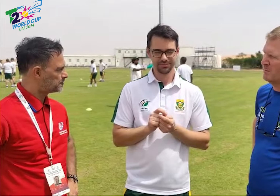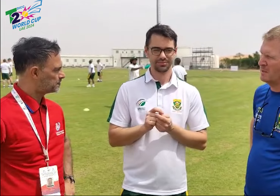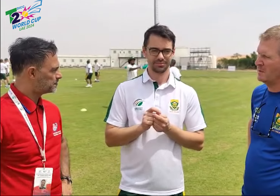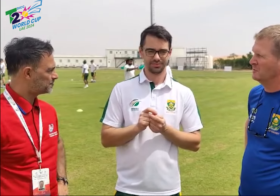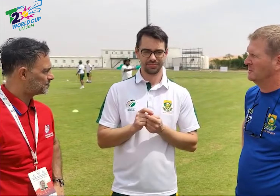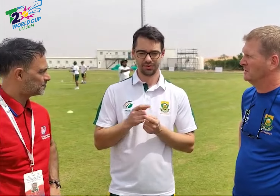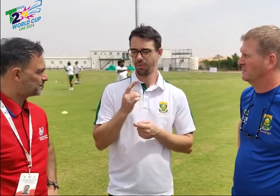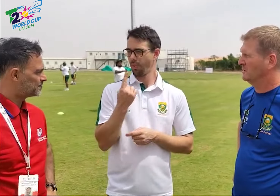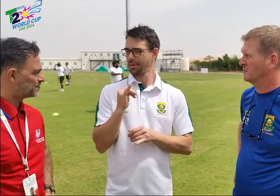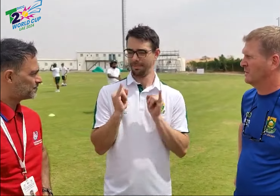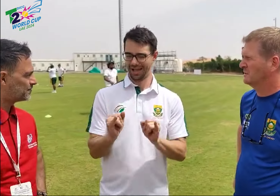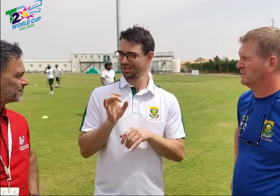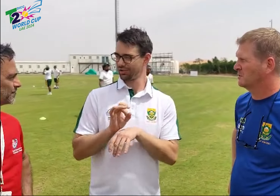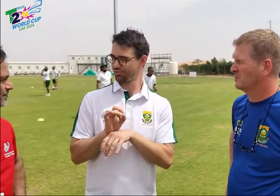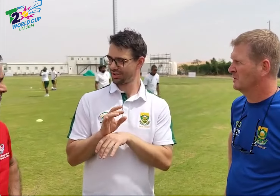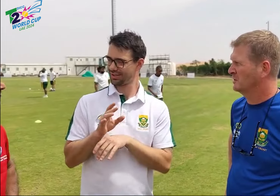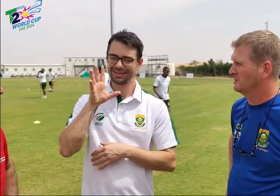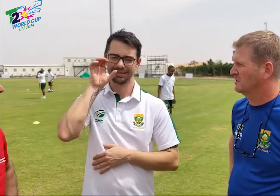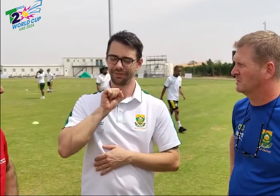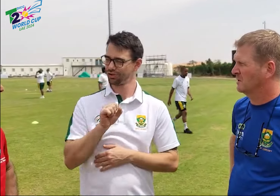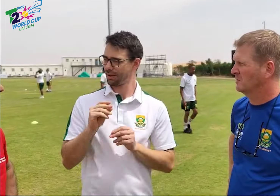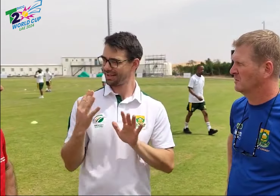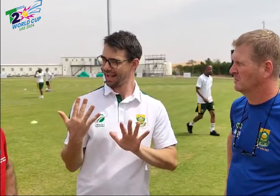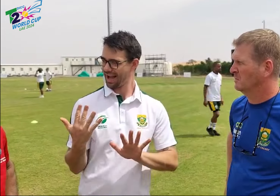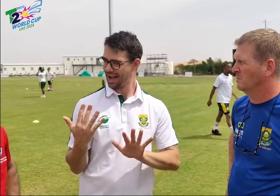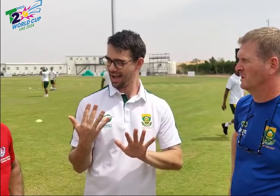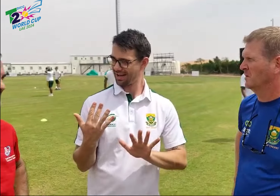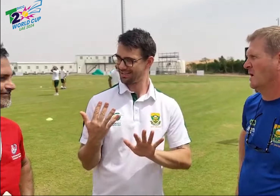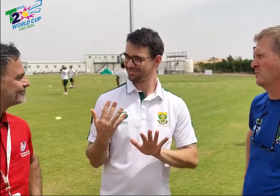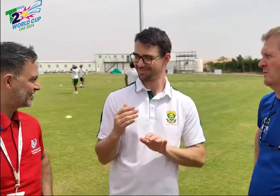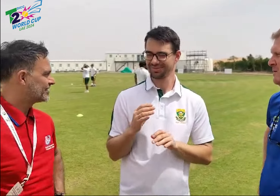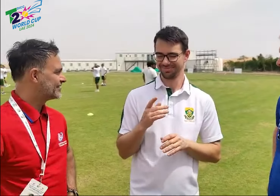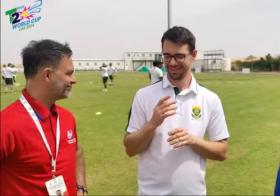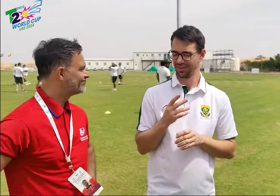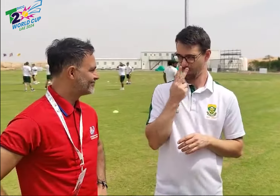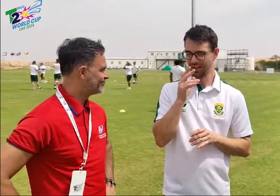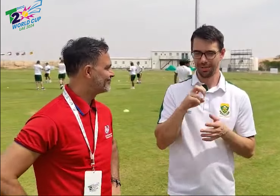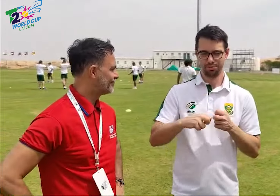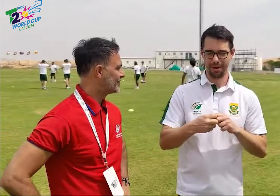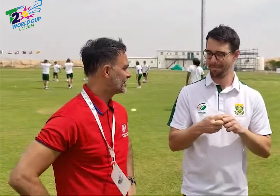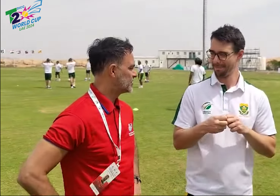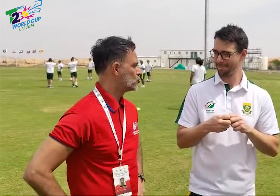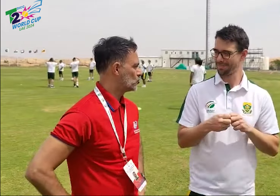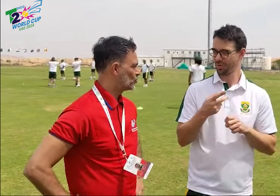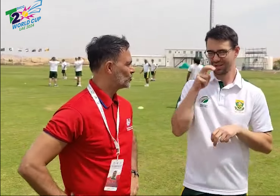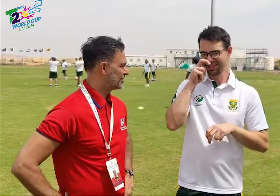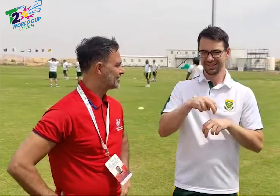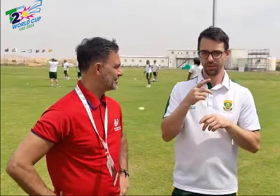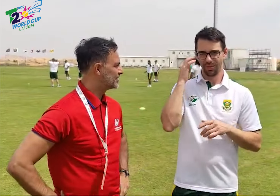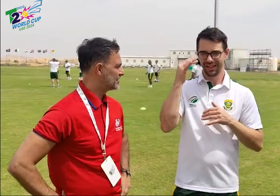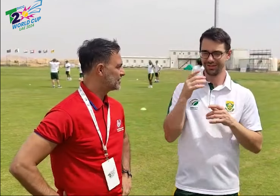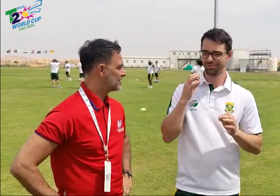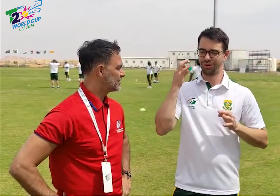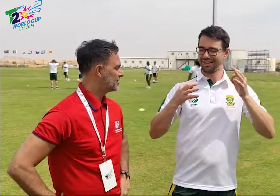We've got a bad injury, the base got injured, so we're out of that now. We need to be behind that.